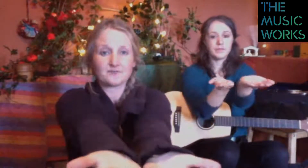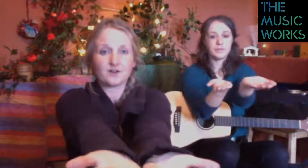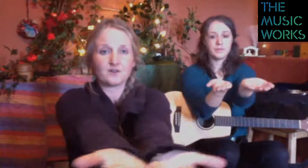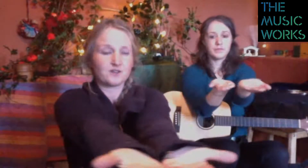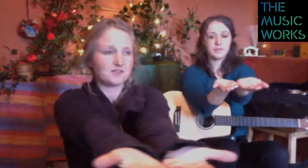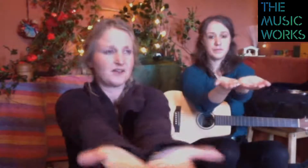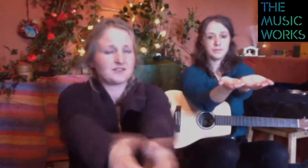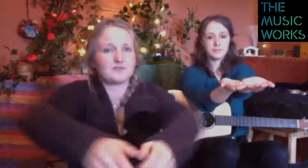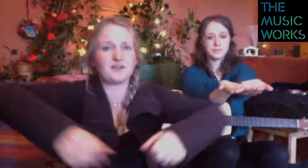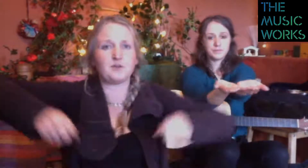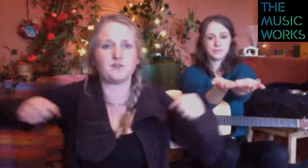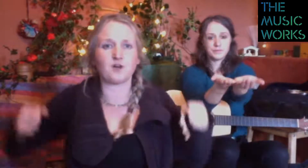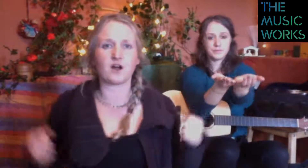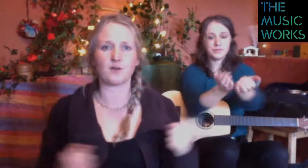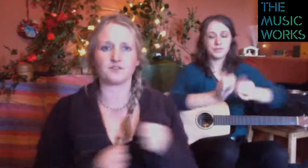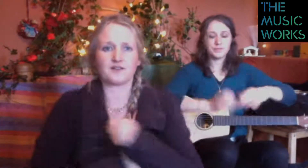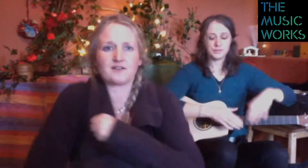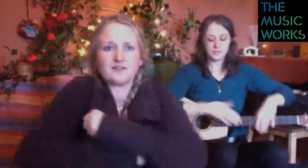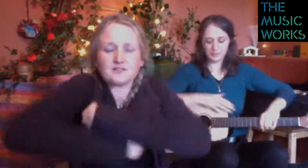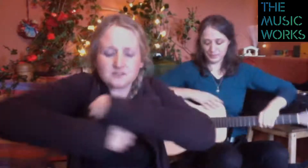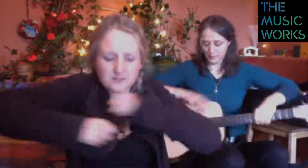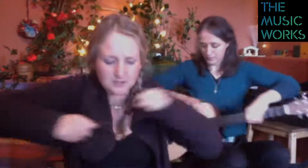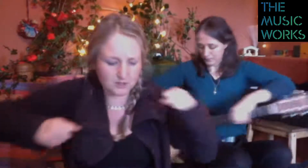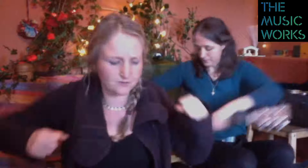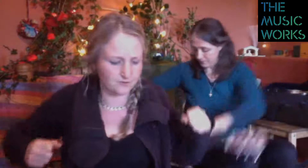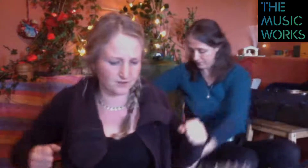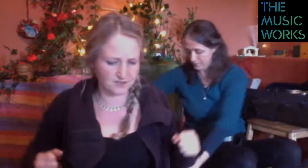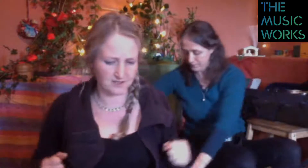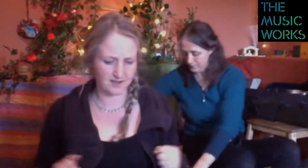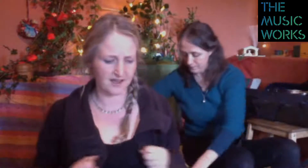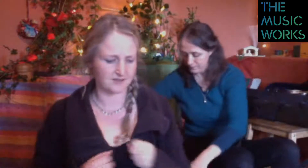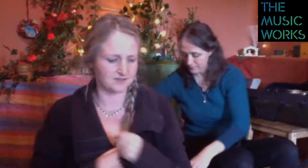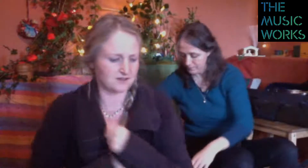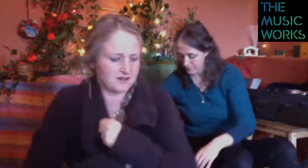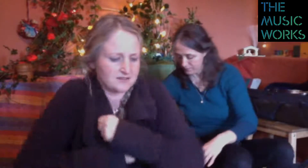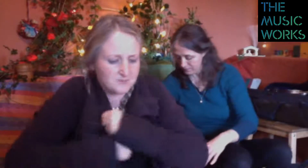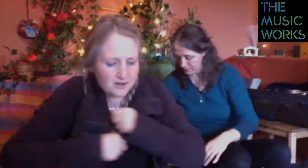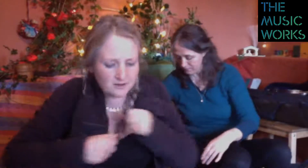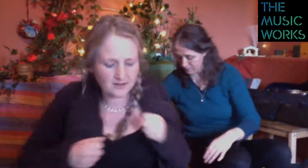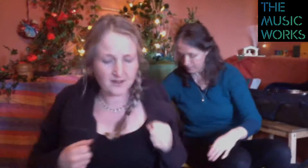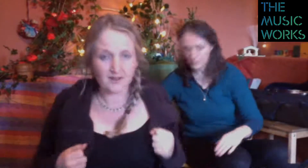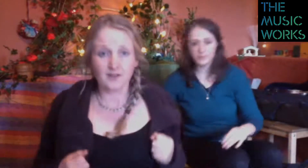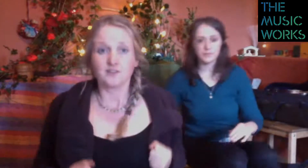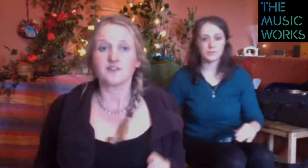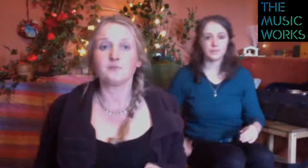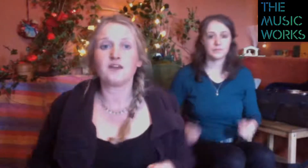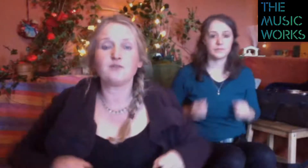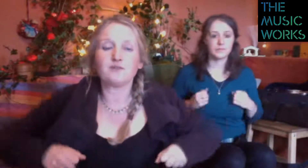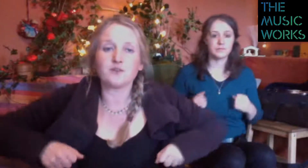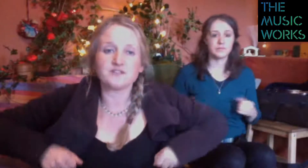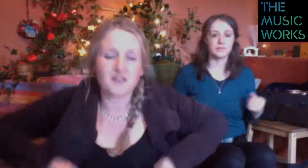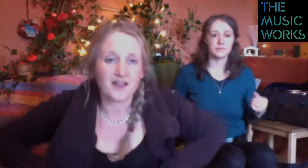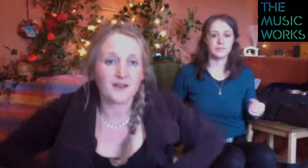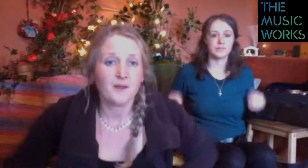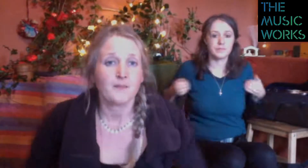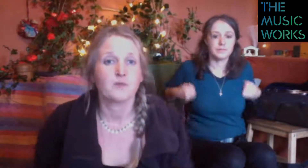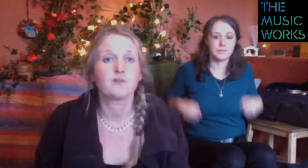front of you. So you get to really move your arms around in this. It's really good for your singing exercise as well. So the big river is saying, the river